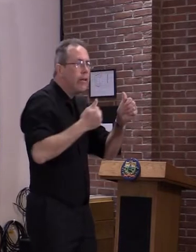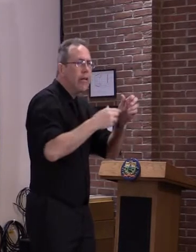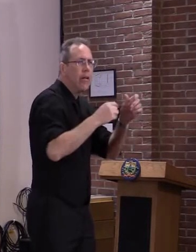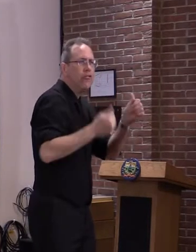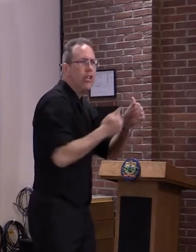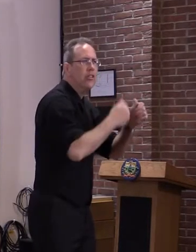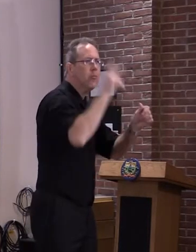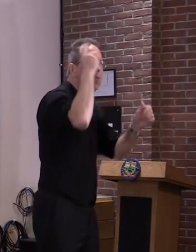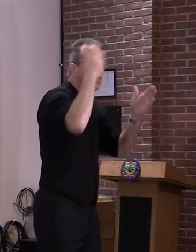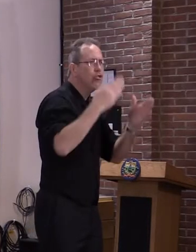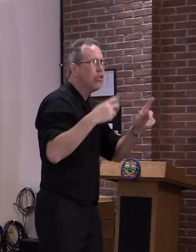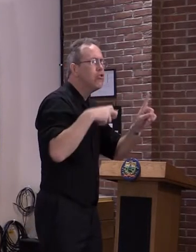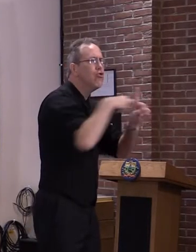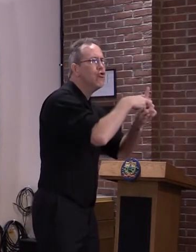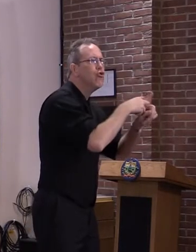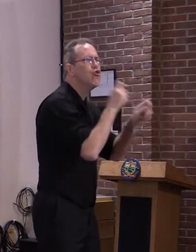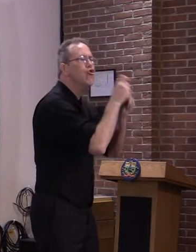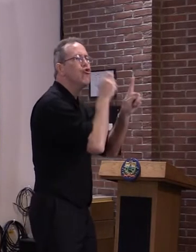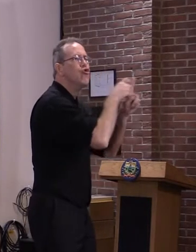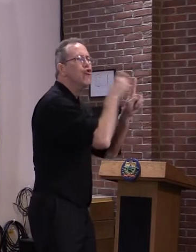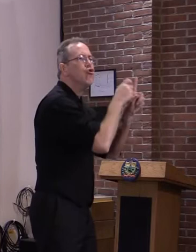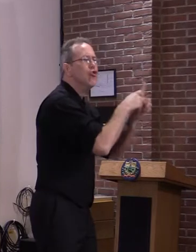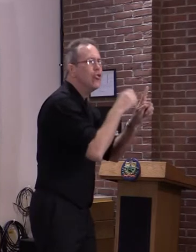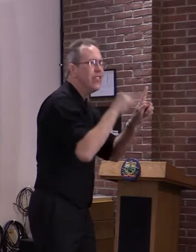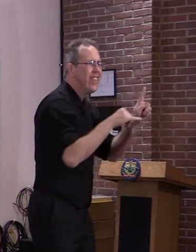to a higher standard or treating them better,